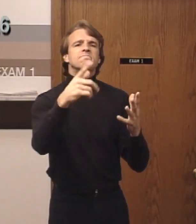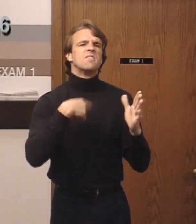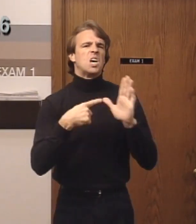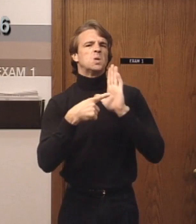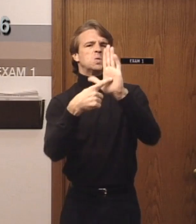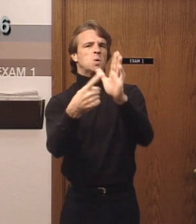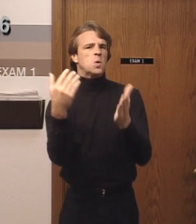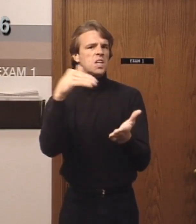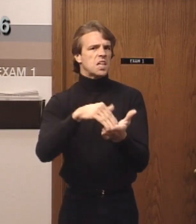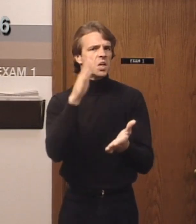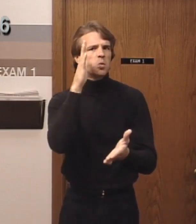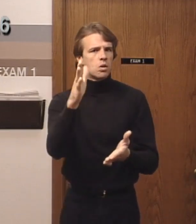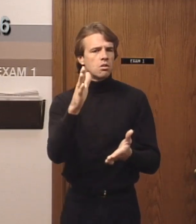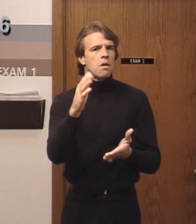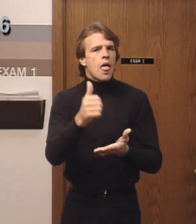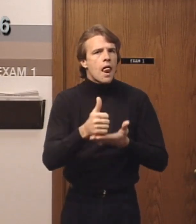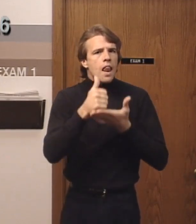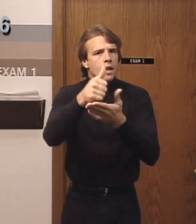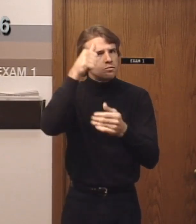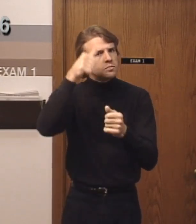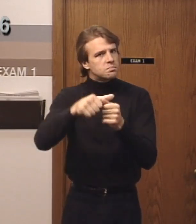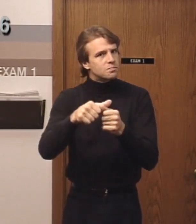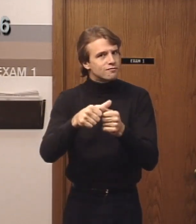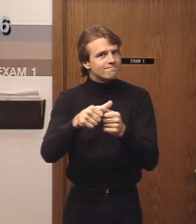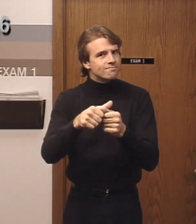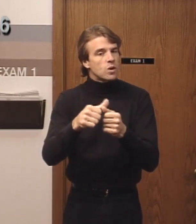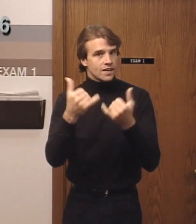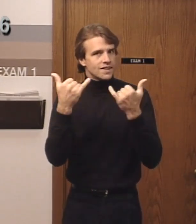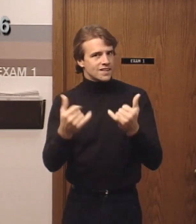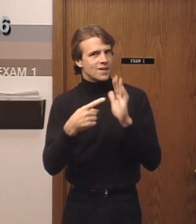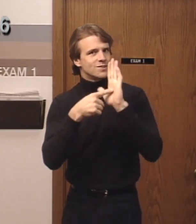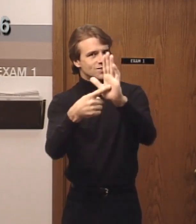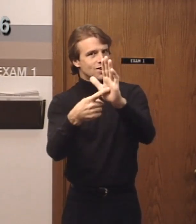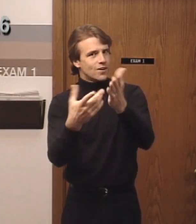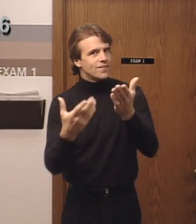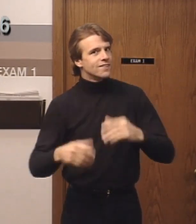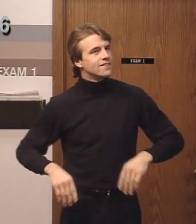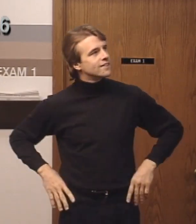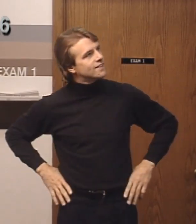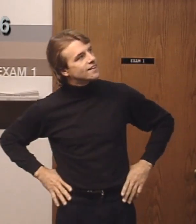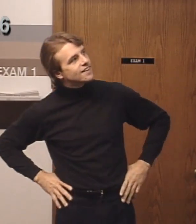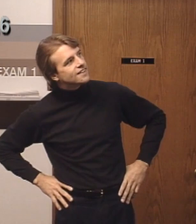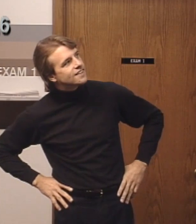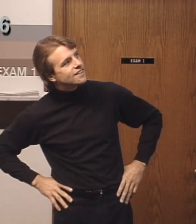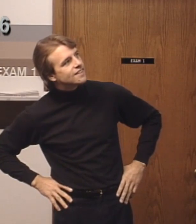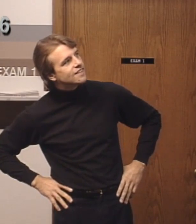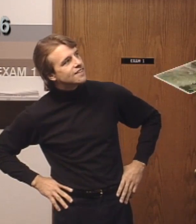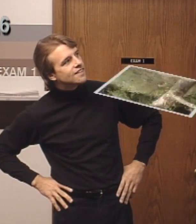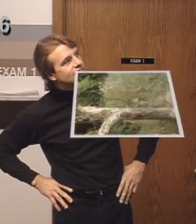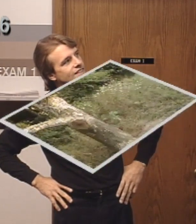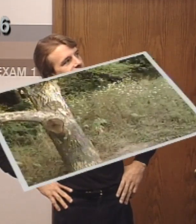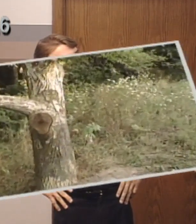tree. Remember what happened? Well, to help you, we'll show it again. Watch.